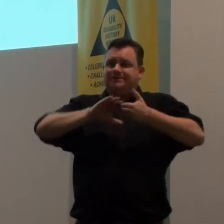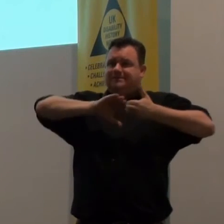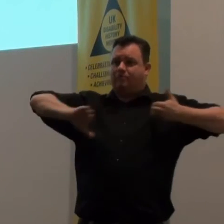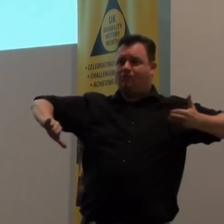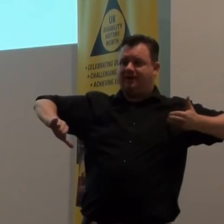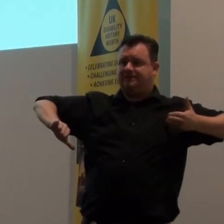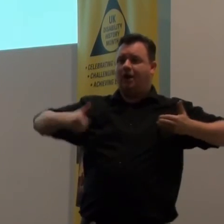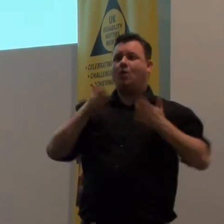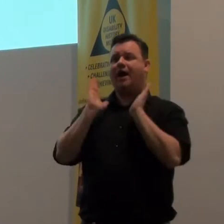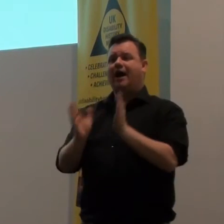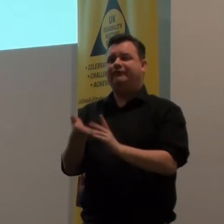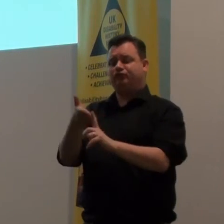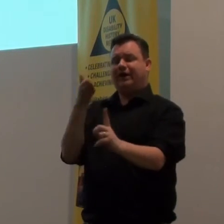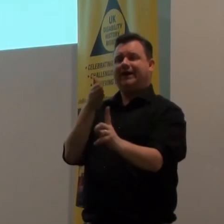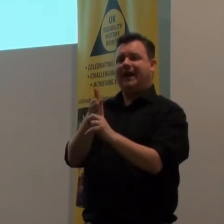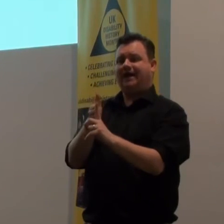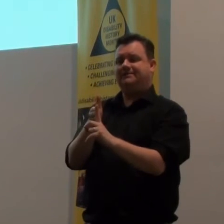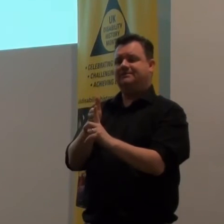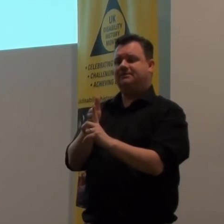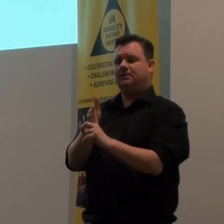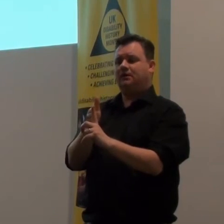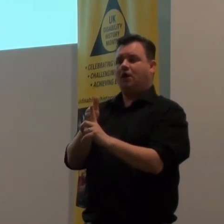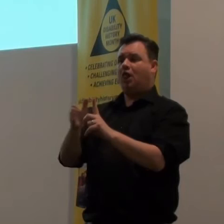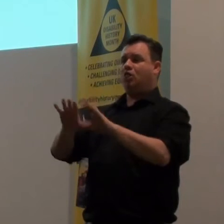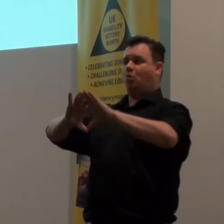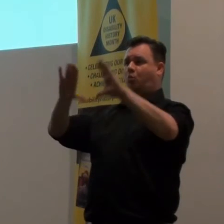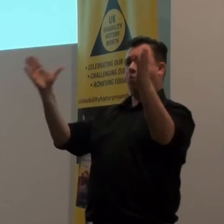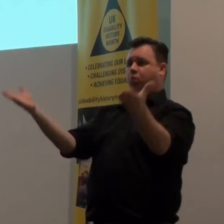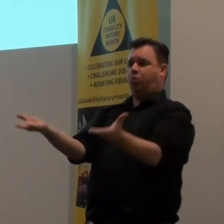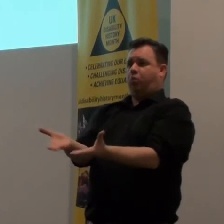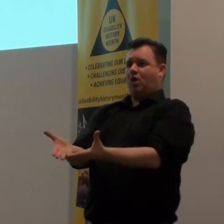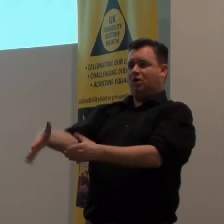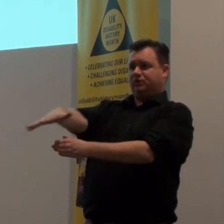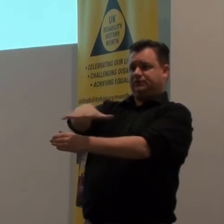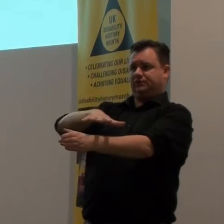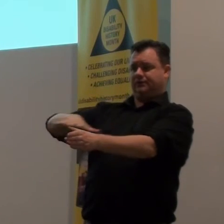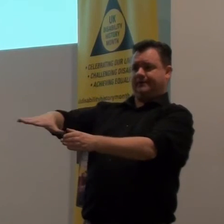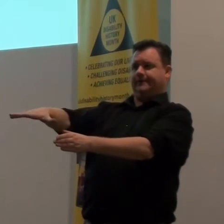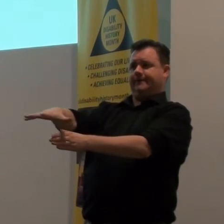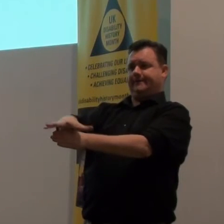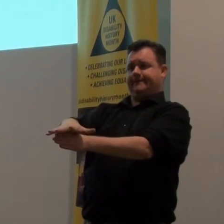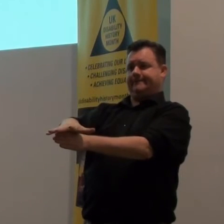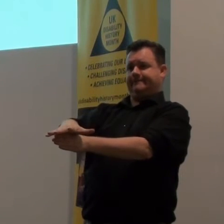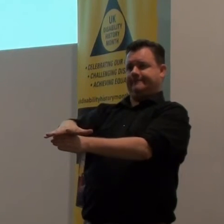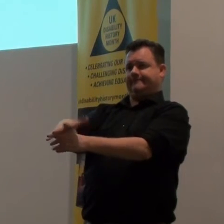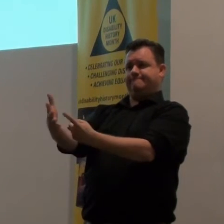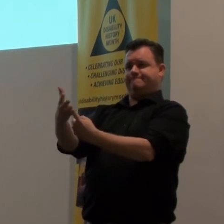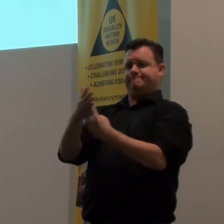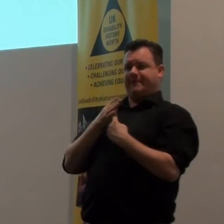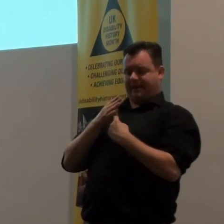And we have to recognise that the world is making people very